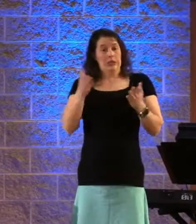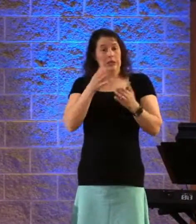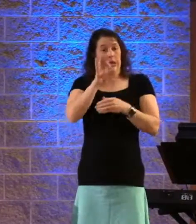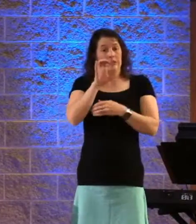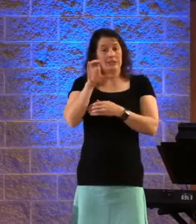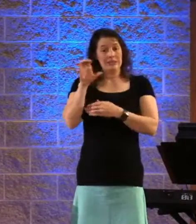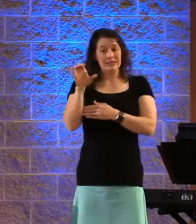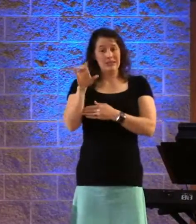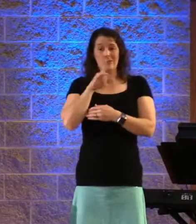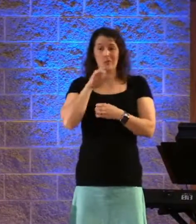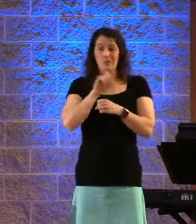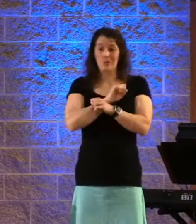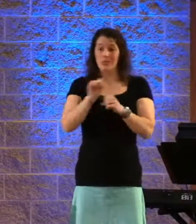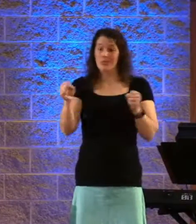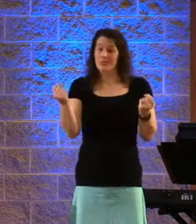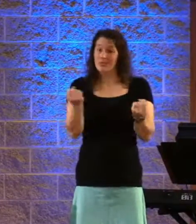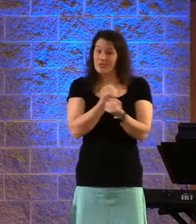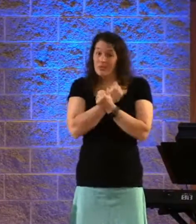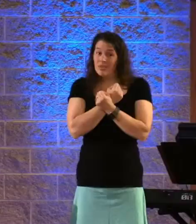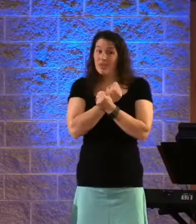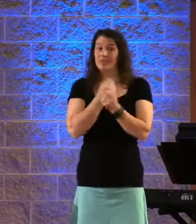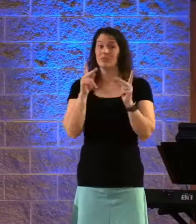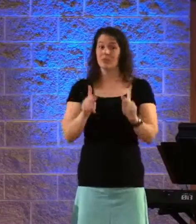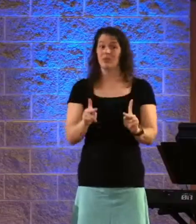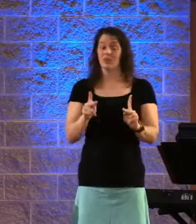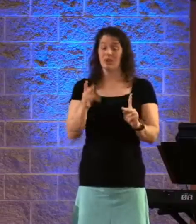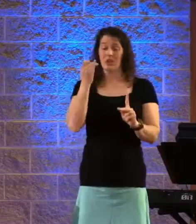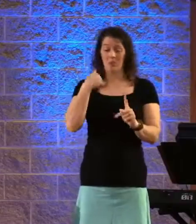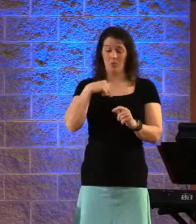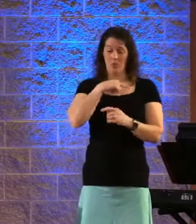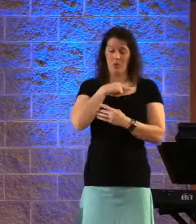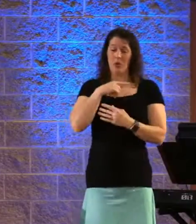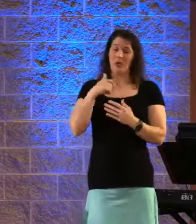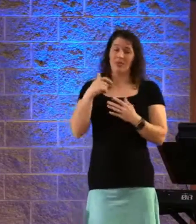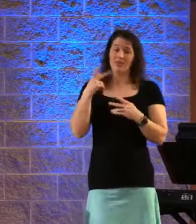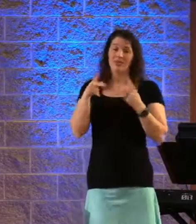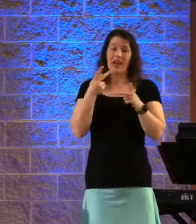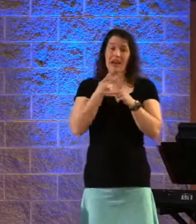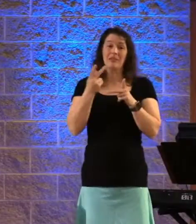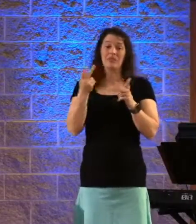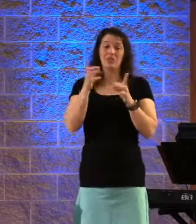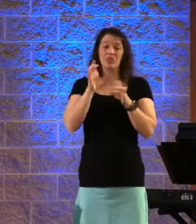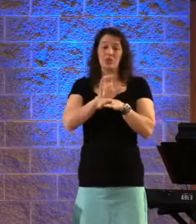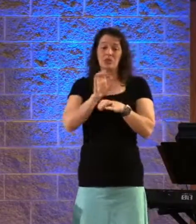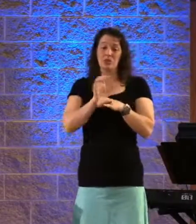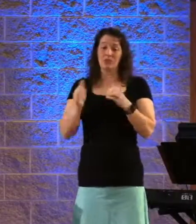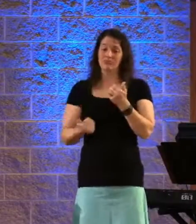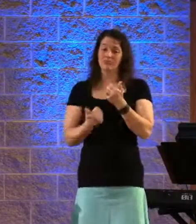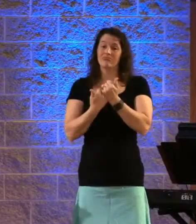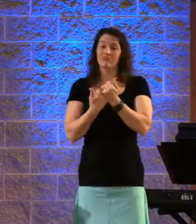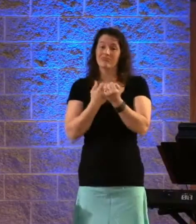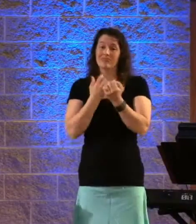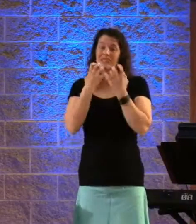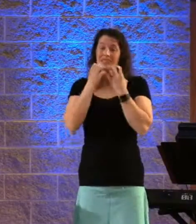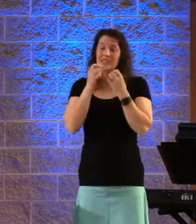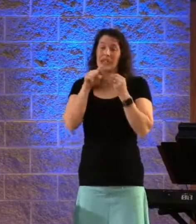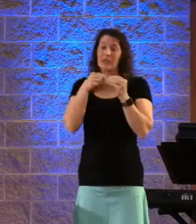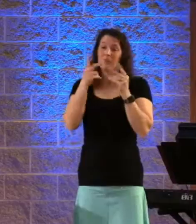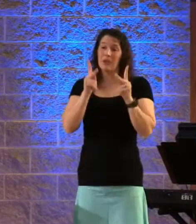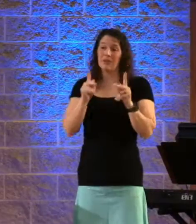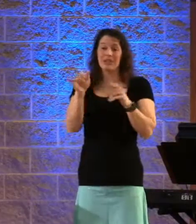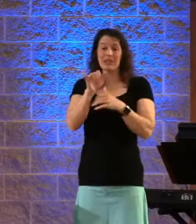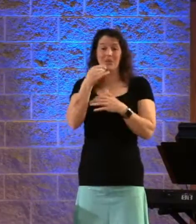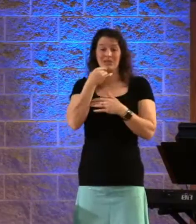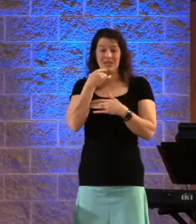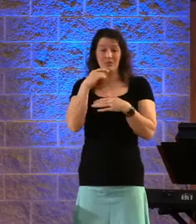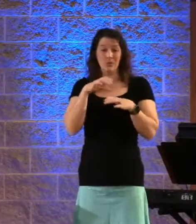that really loves people, if we're going to be the kind of church that really cares about people the way that we say we do, we've got to